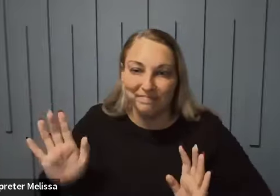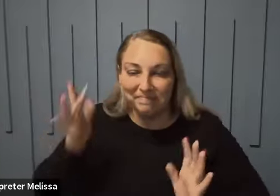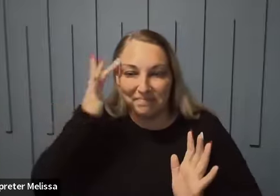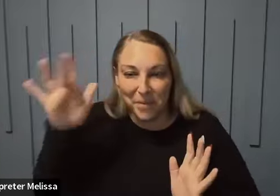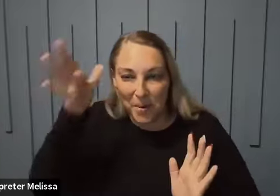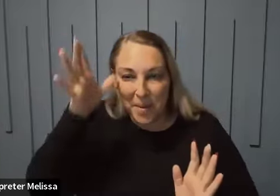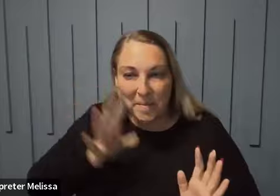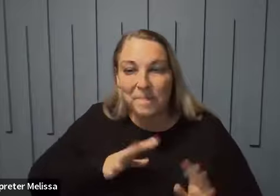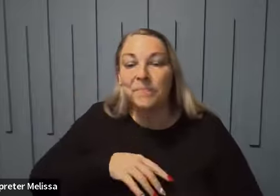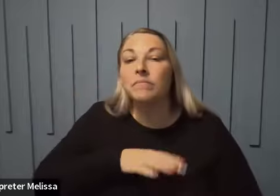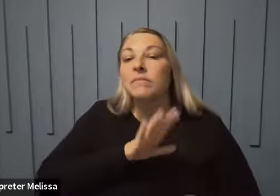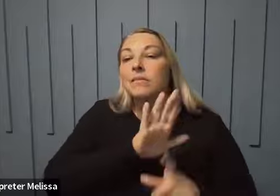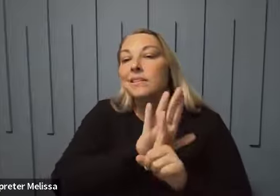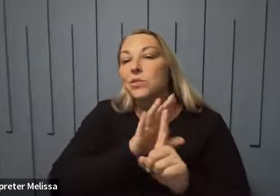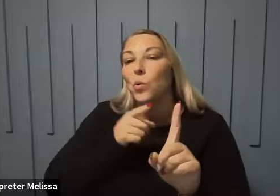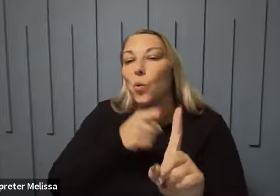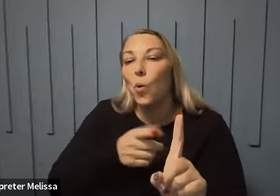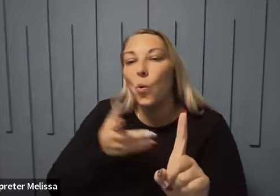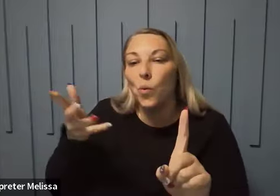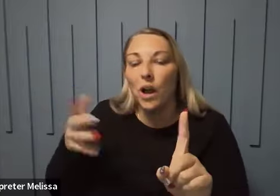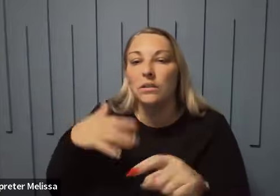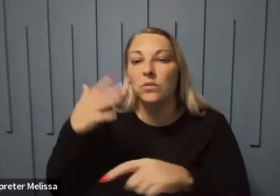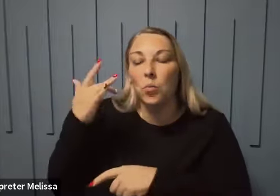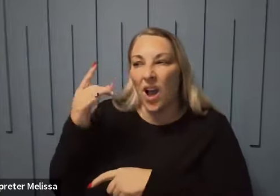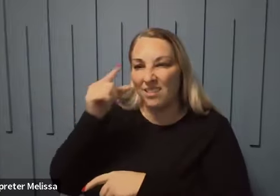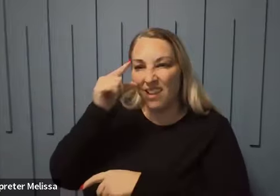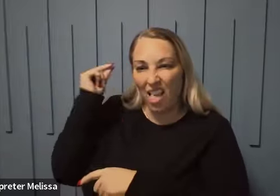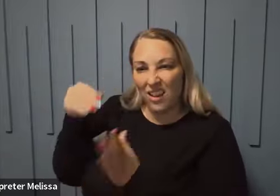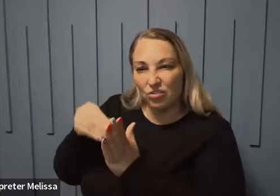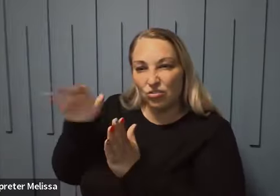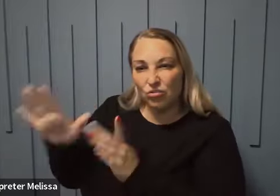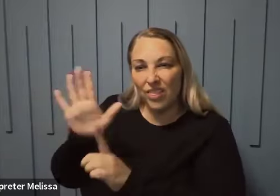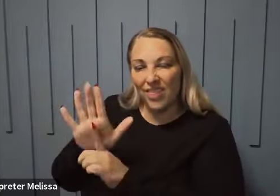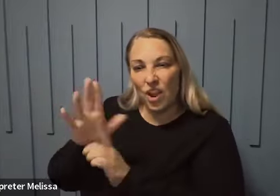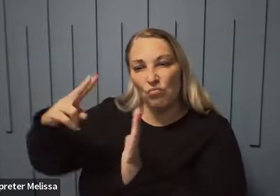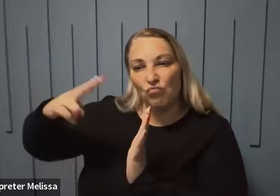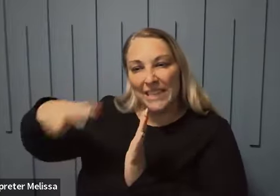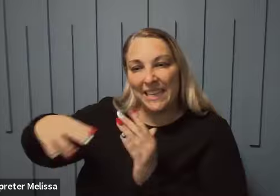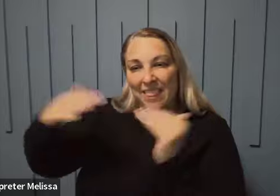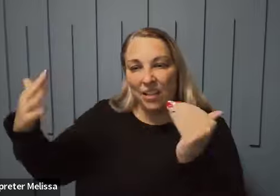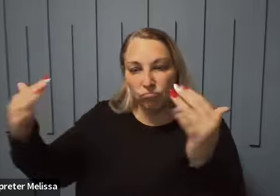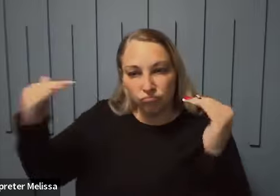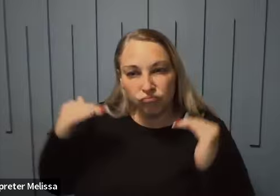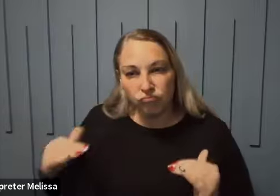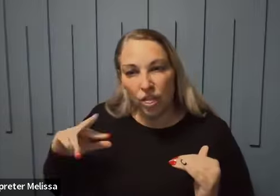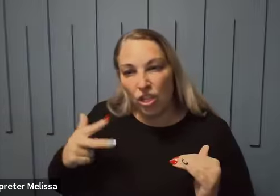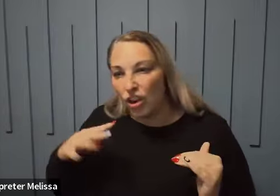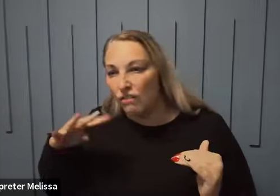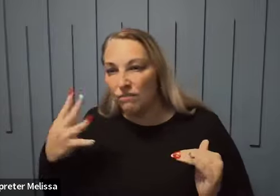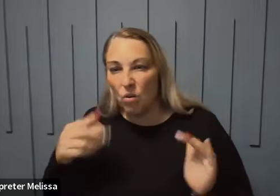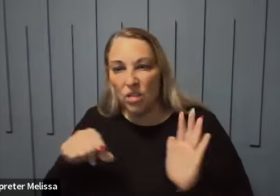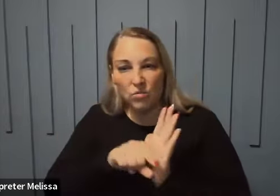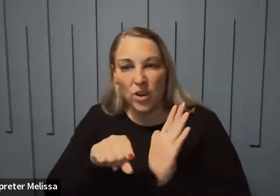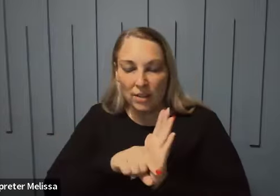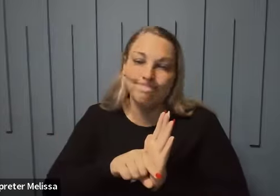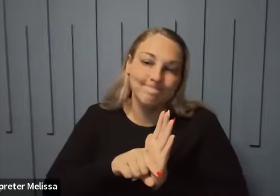His goal was to determine why the average reading level of Gallaudet students was approximately the 3rd to 4th grade level. And that is